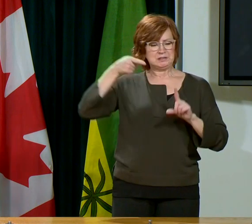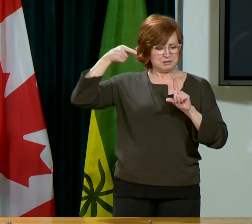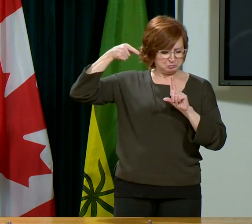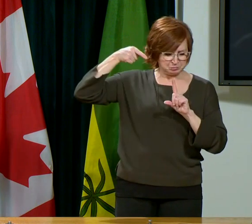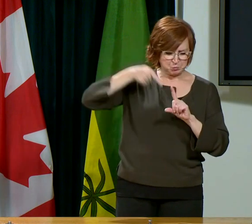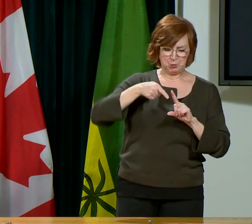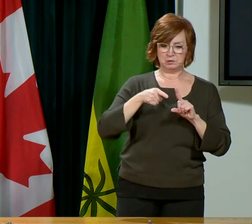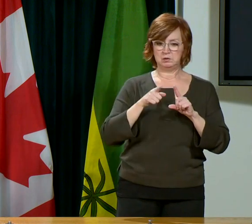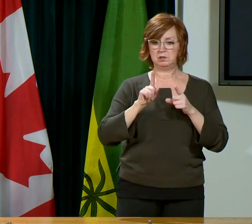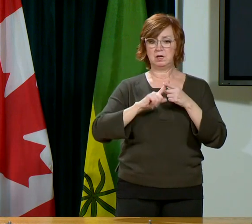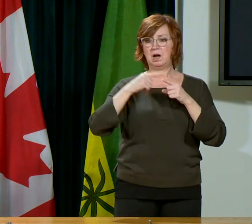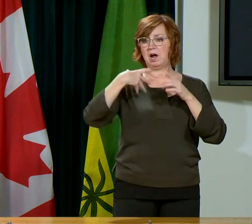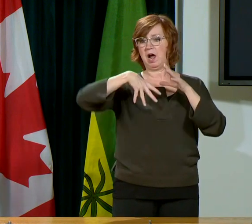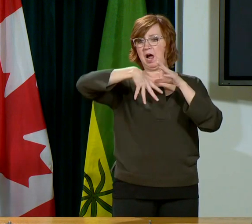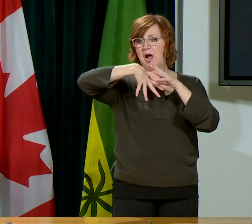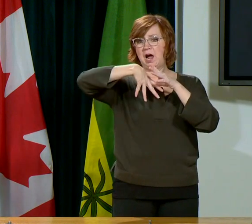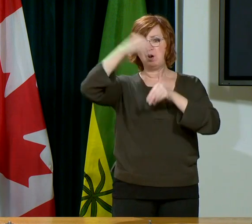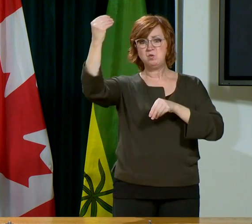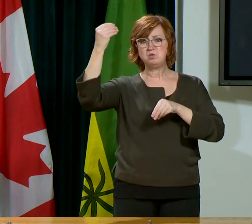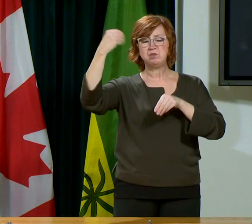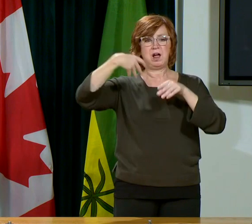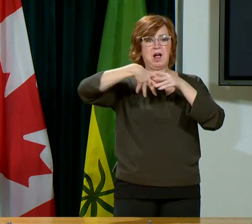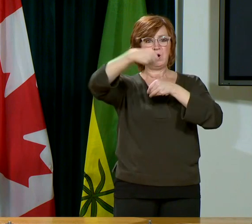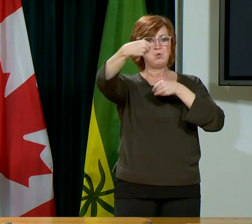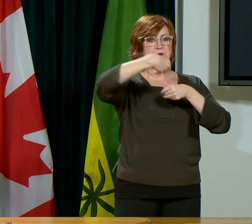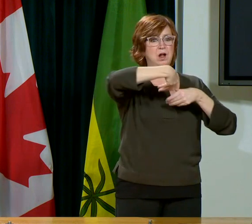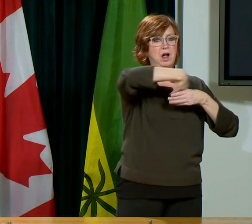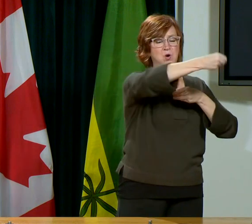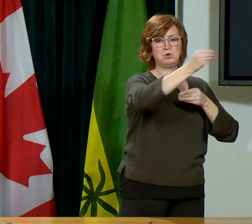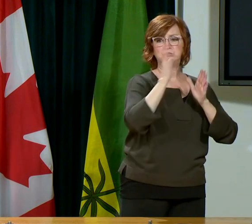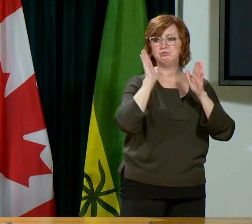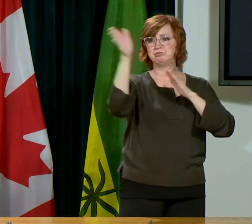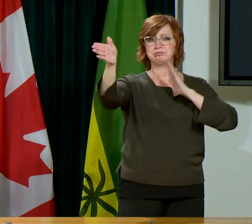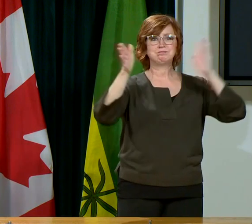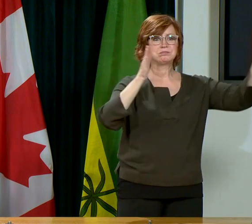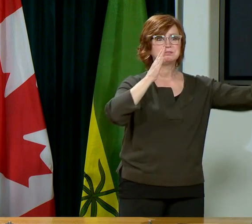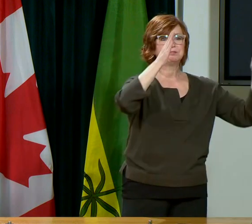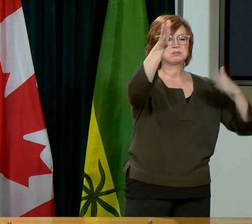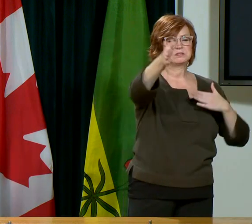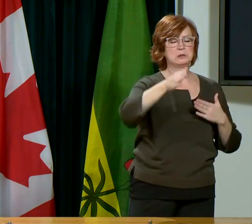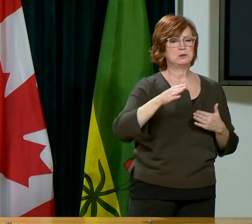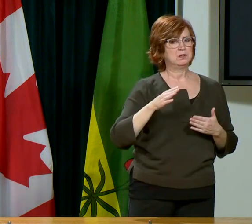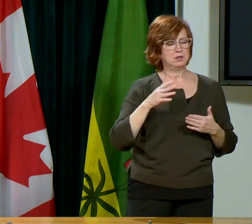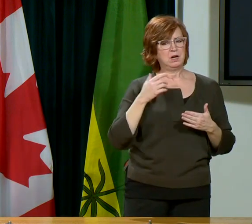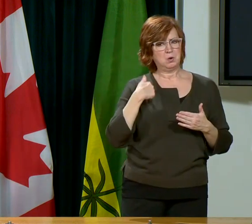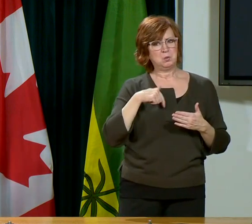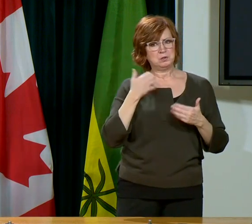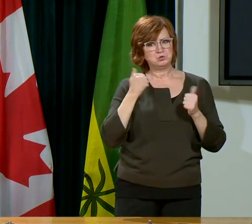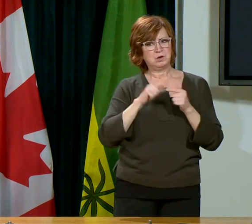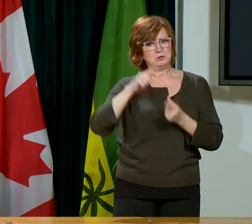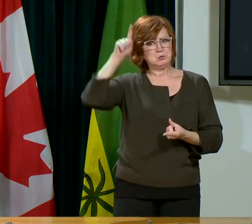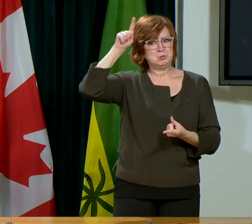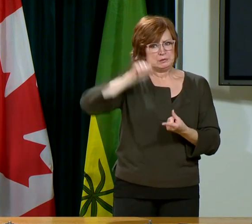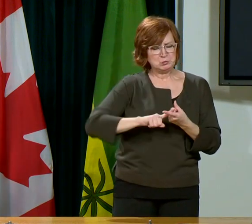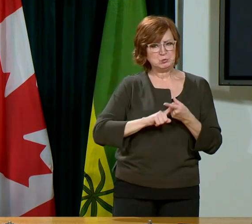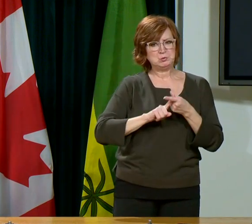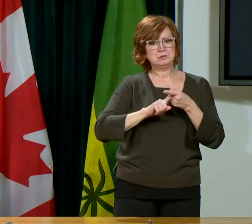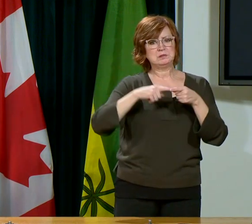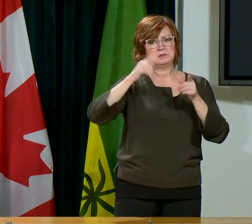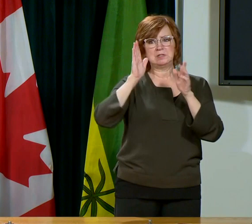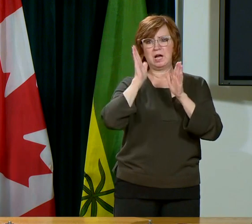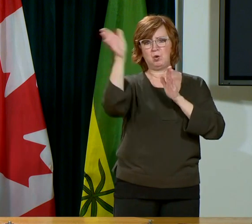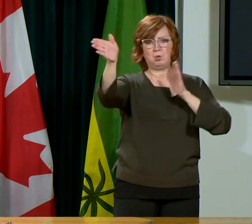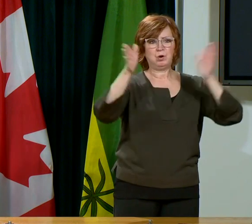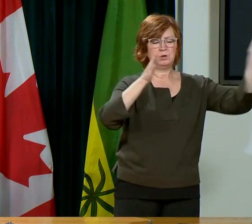that, so far by staying the course is exactly why we are at where we are, one new